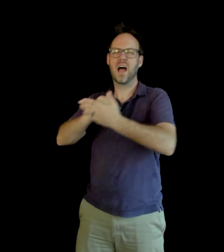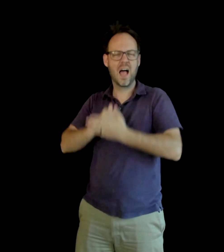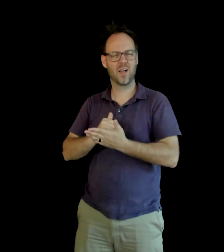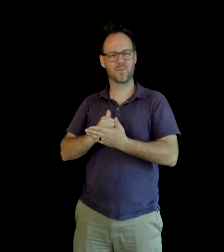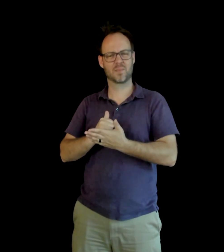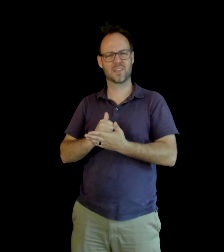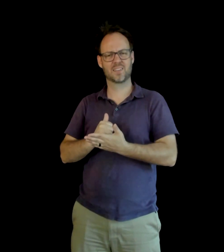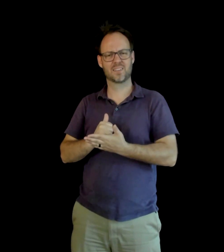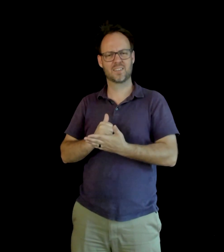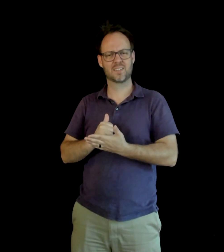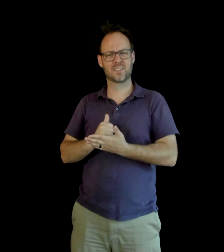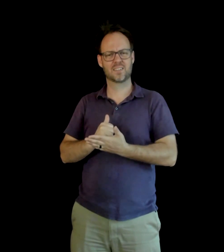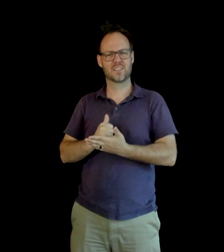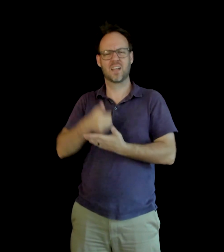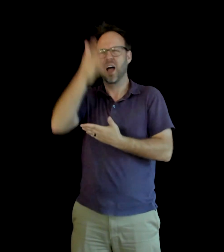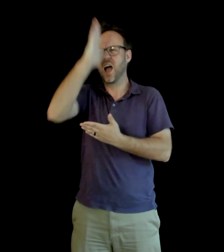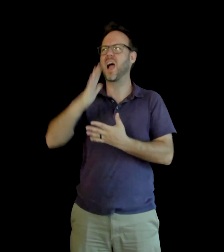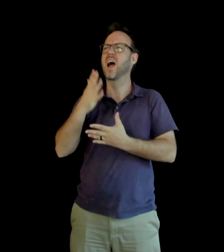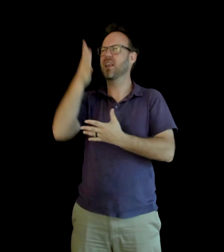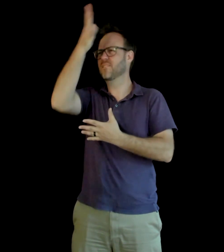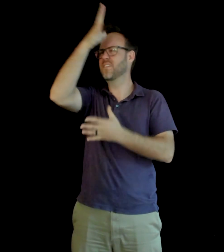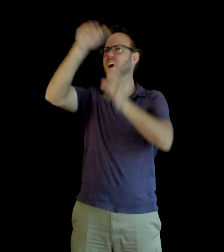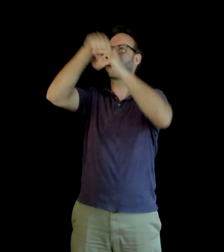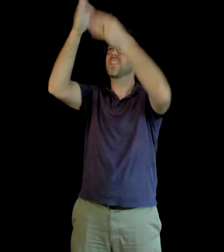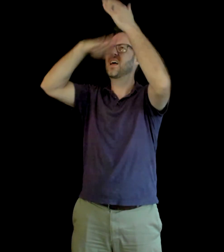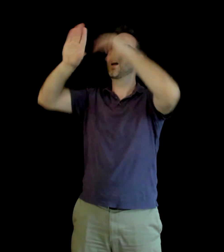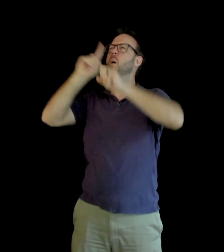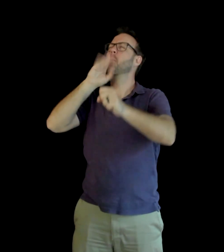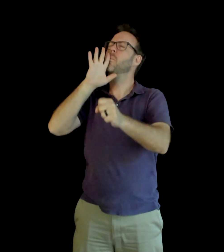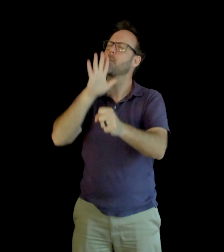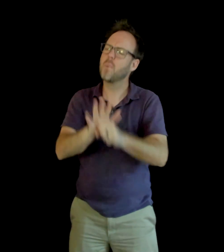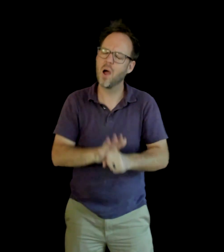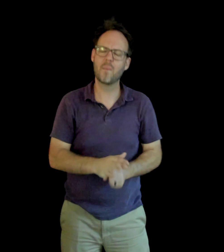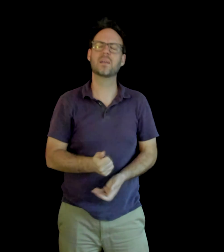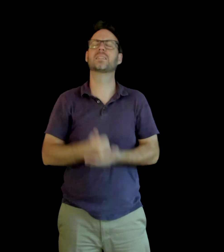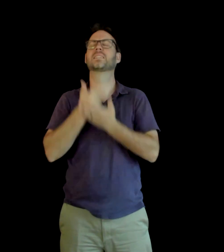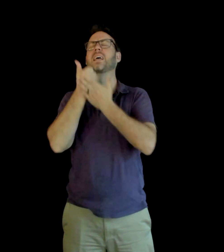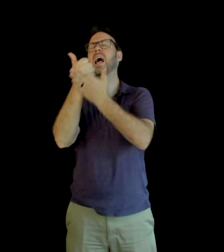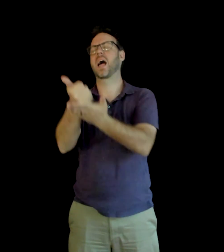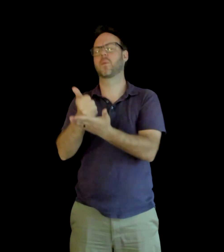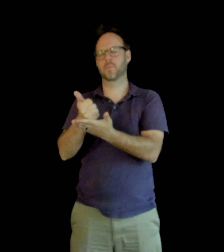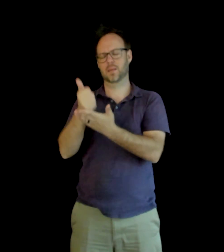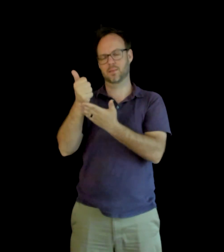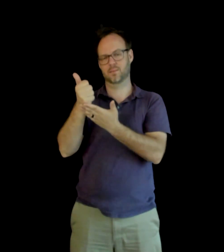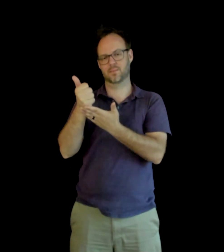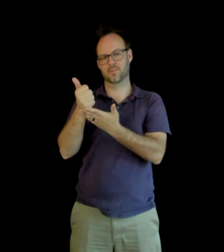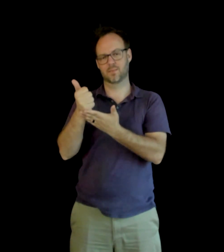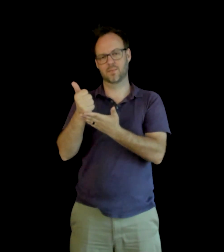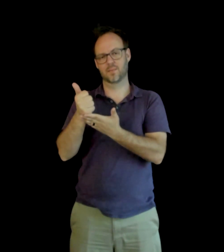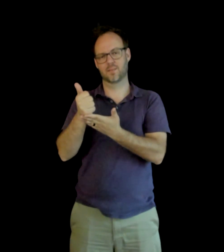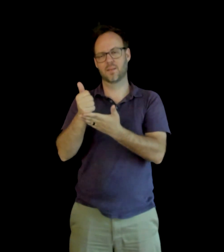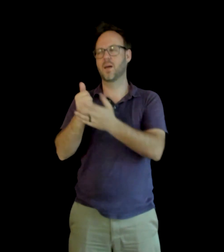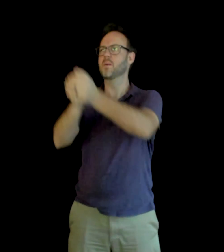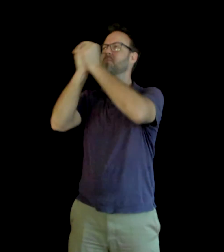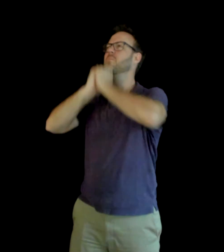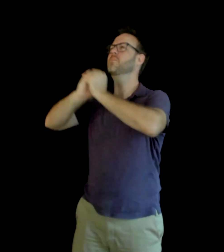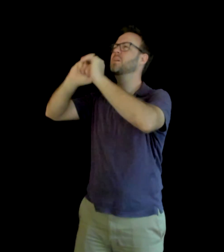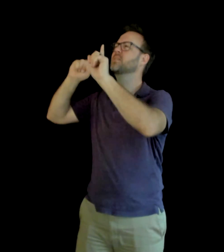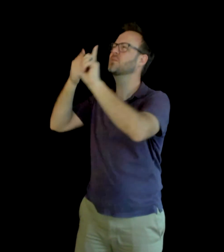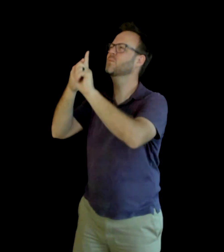help. King David trusts that God is his Father in heaven who has promised to help him. David prays specifically